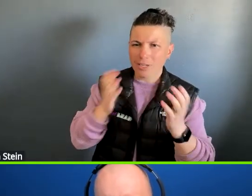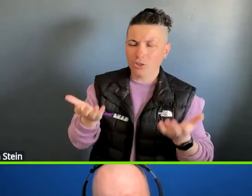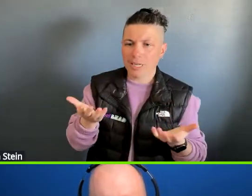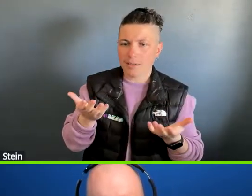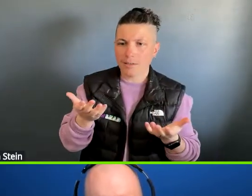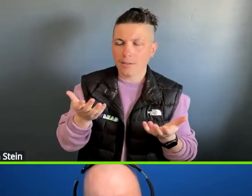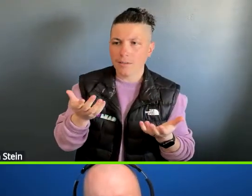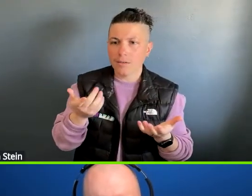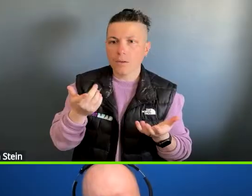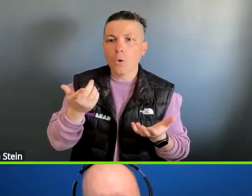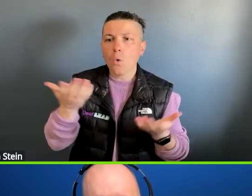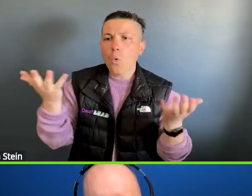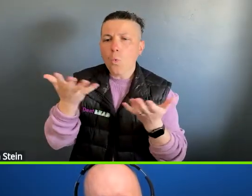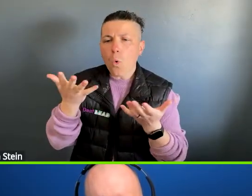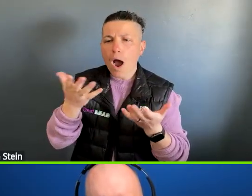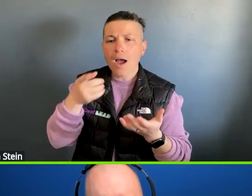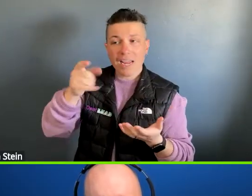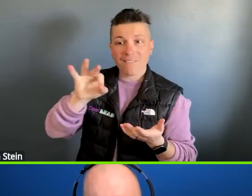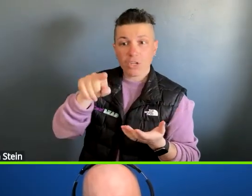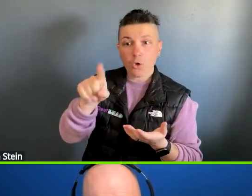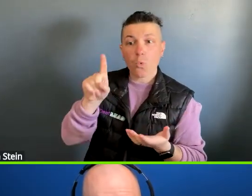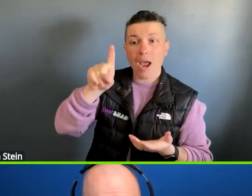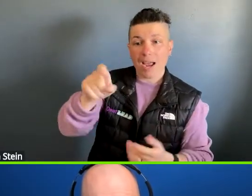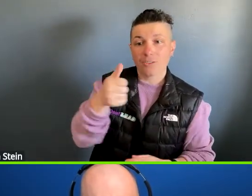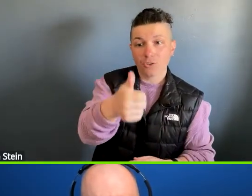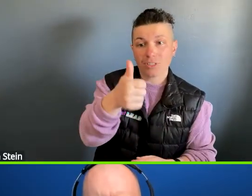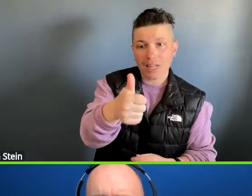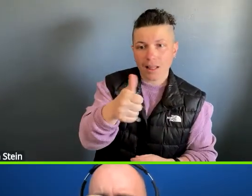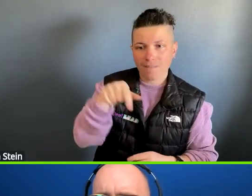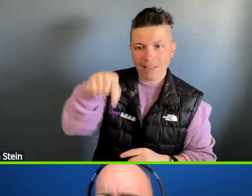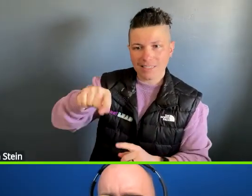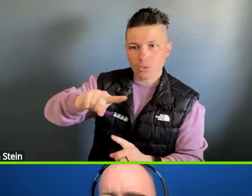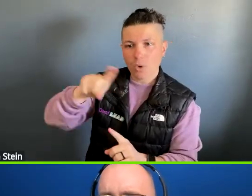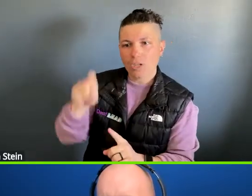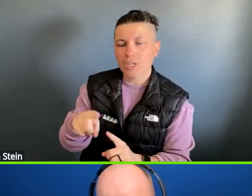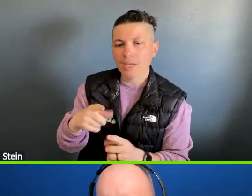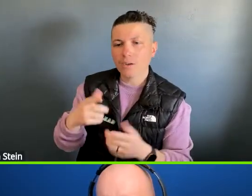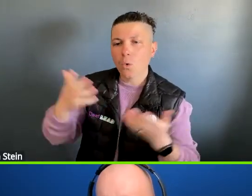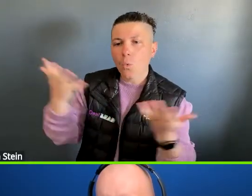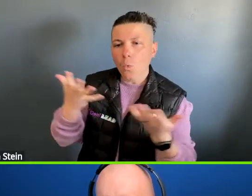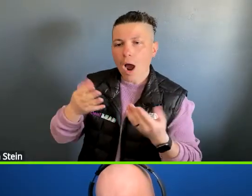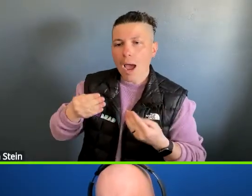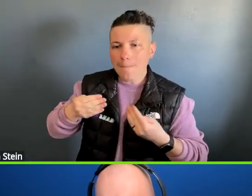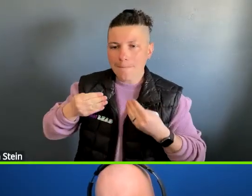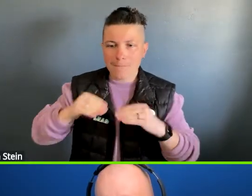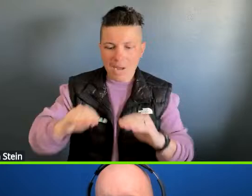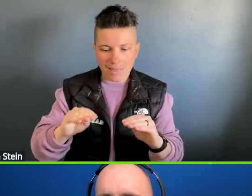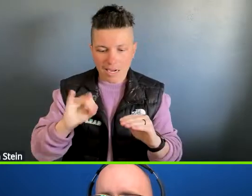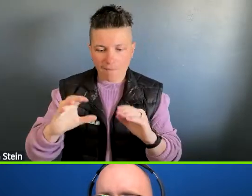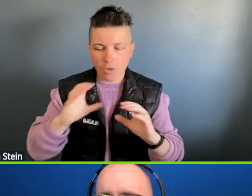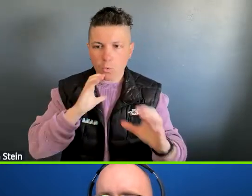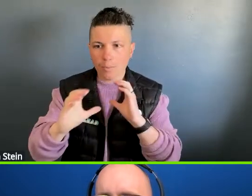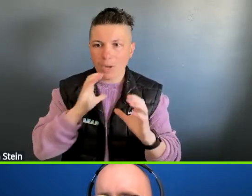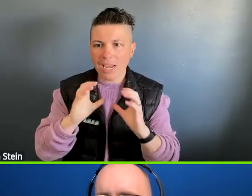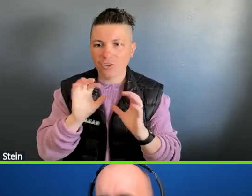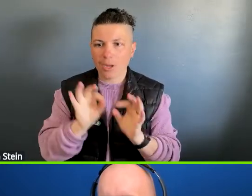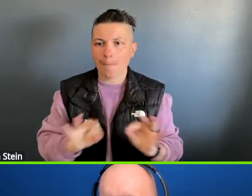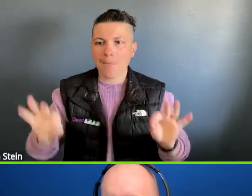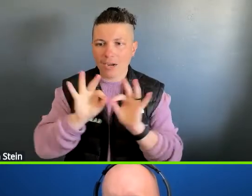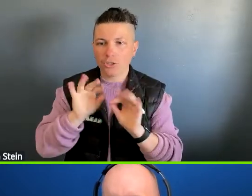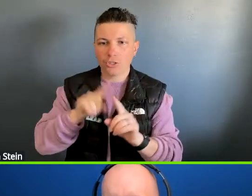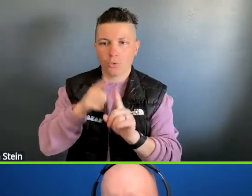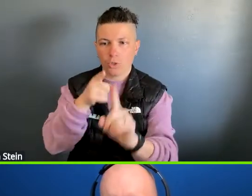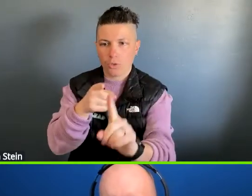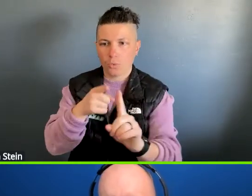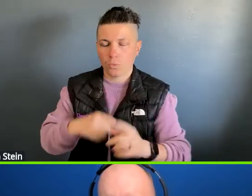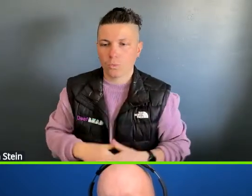communication, why is it important to have direct communication in this manner? So if you ask yourself this question, what method